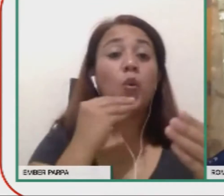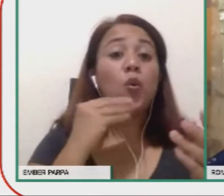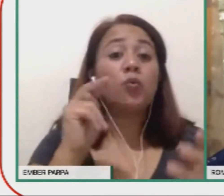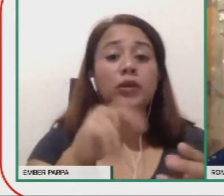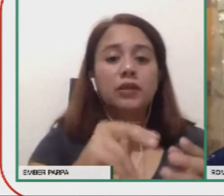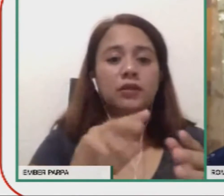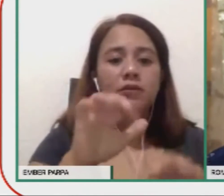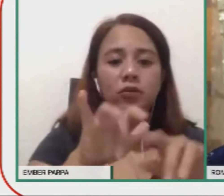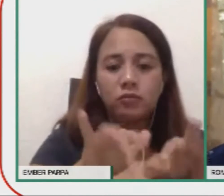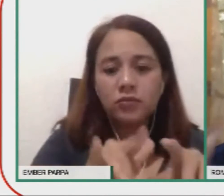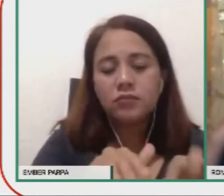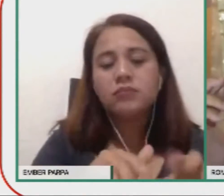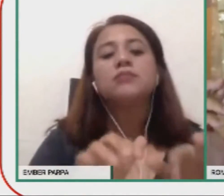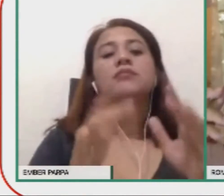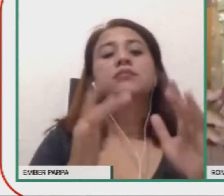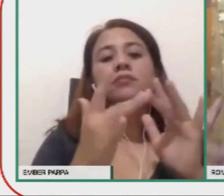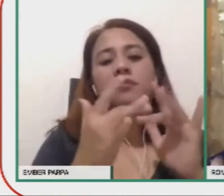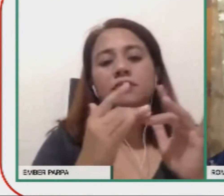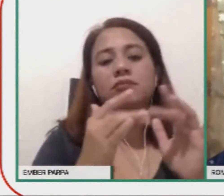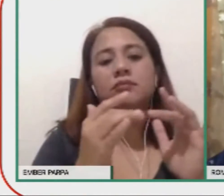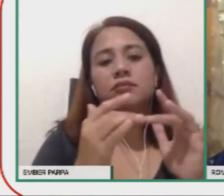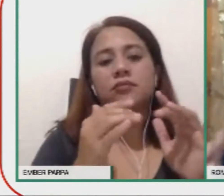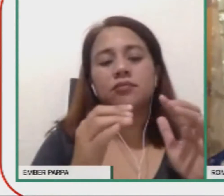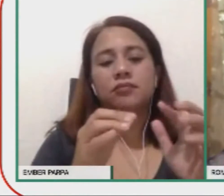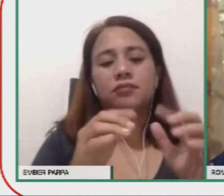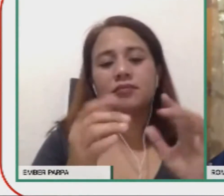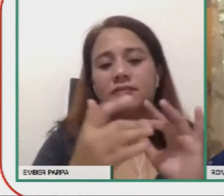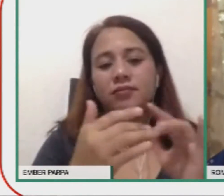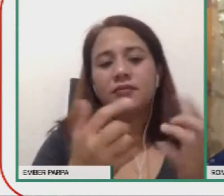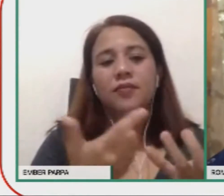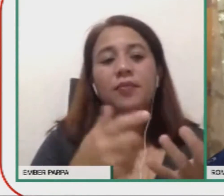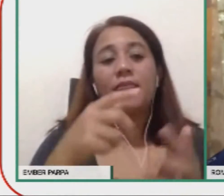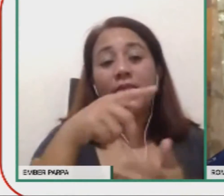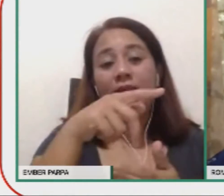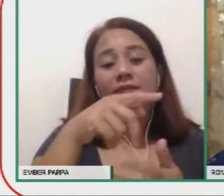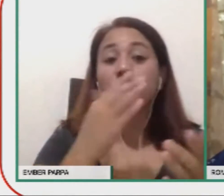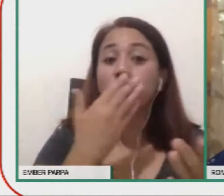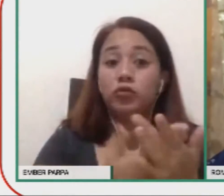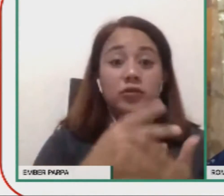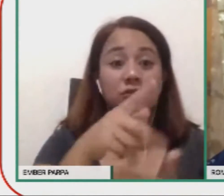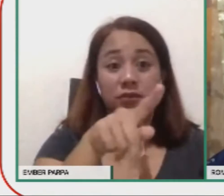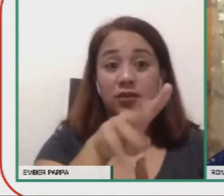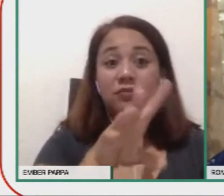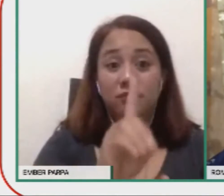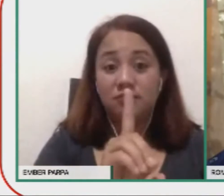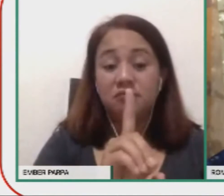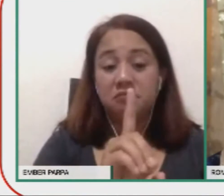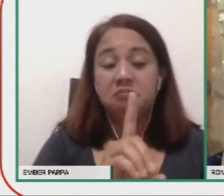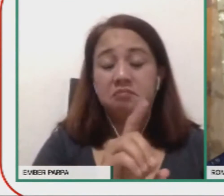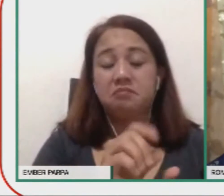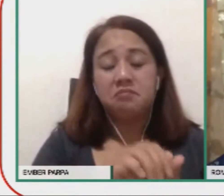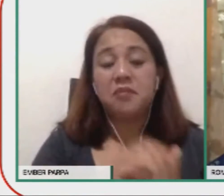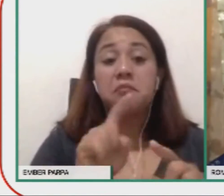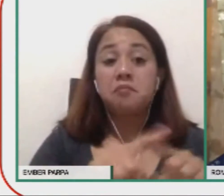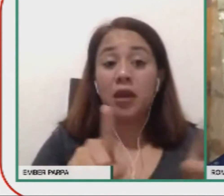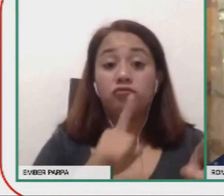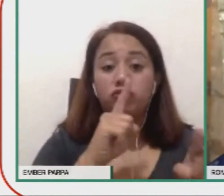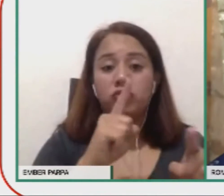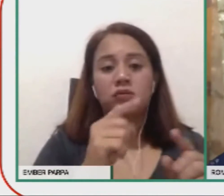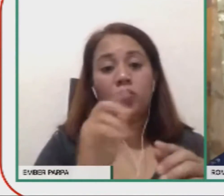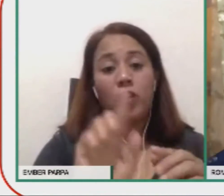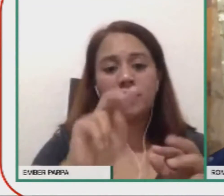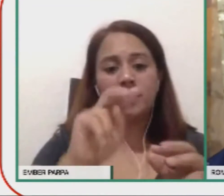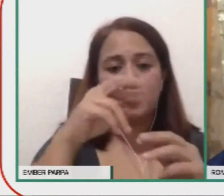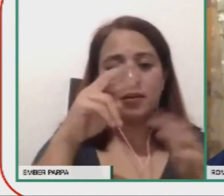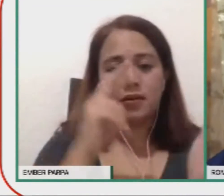internet connection. Very good for PWDs, I think. Okay? But the minimum requirement